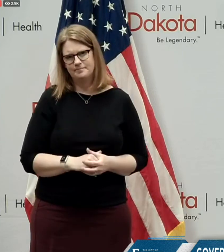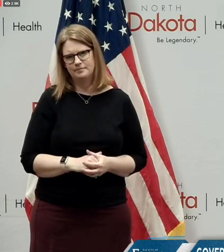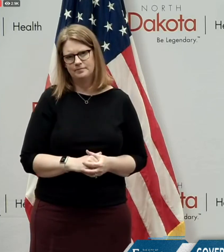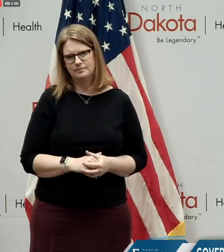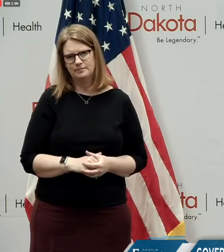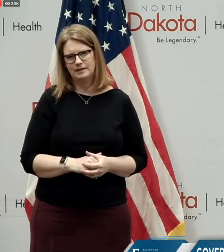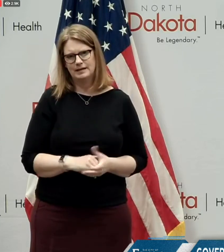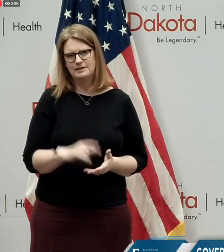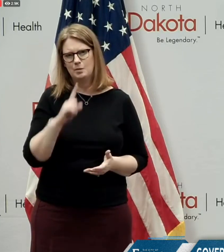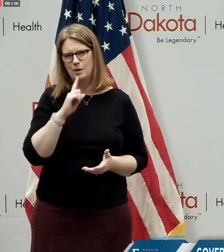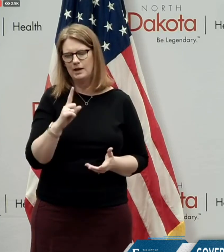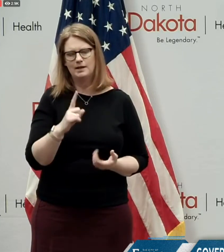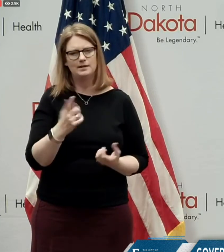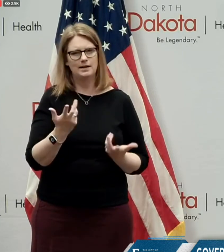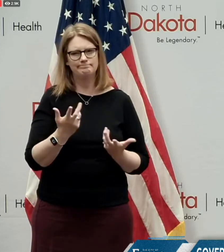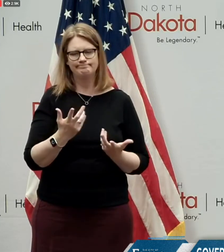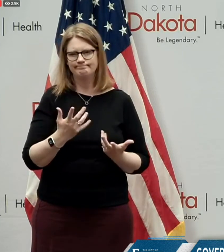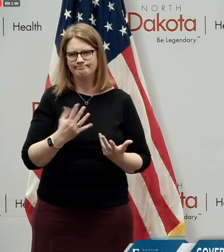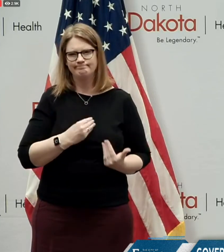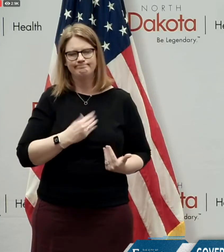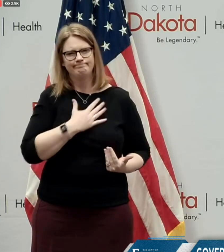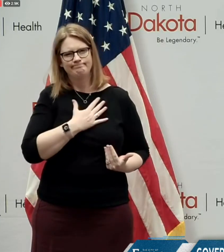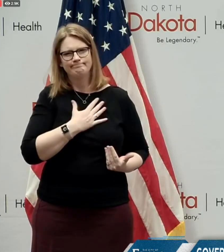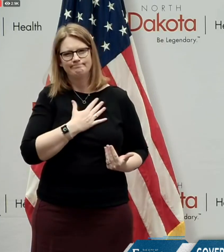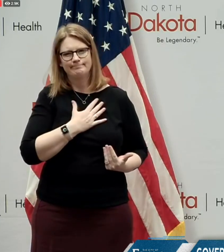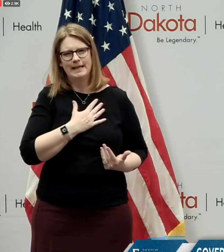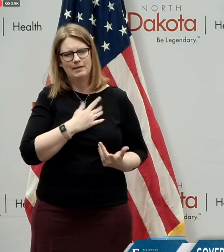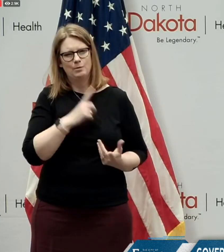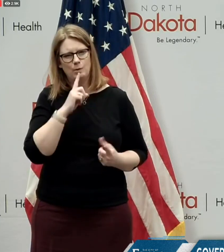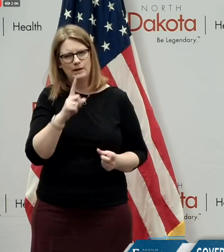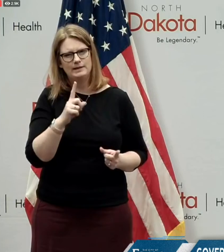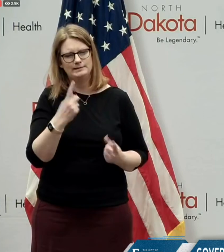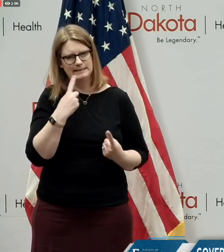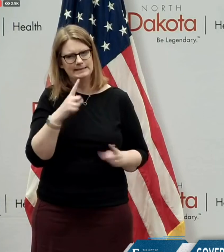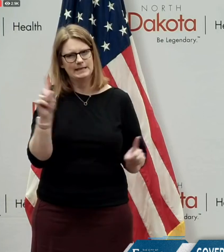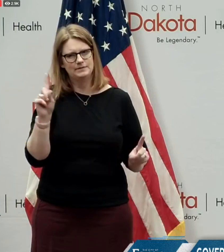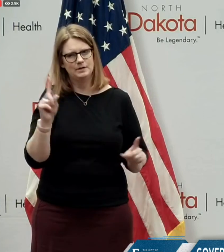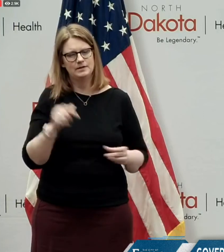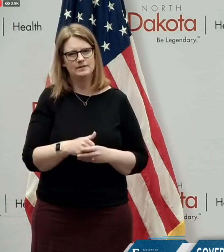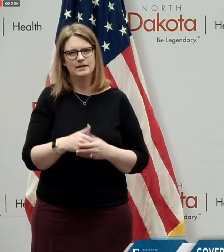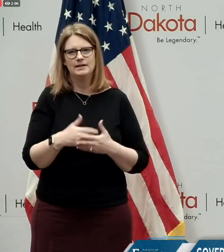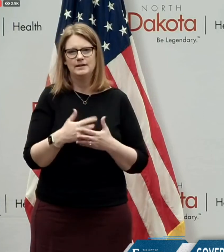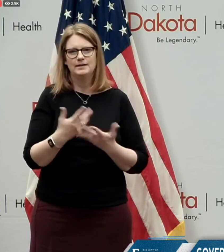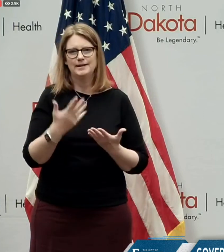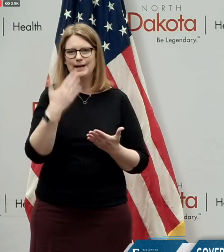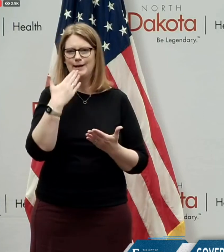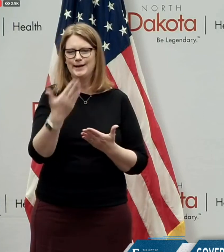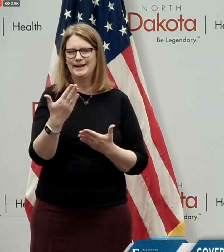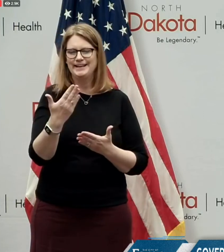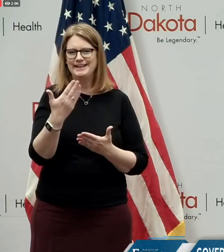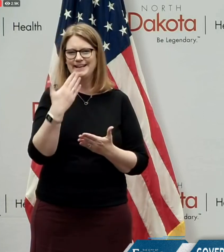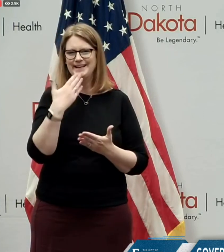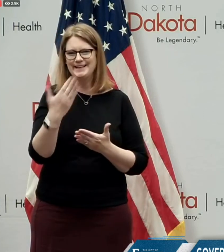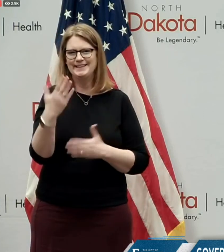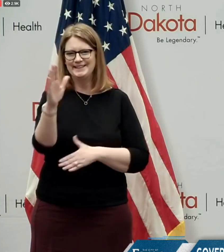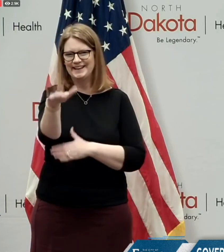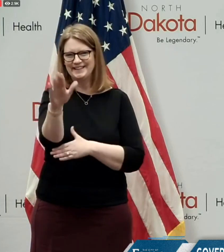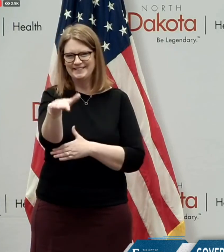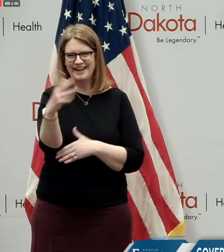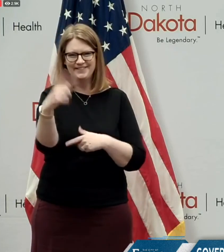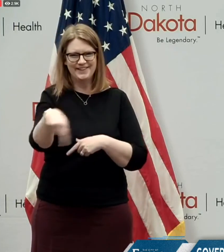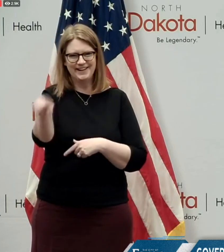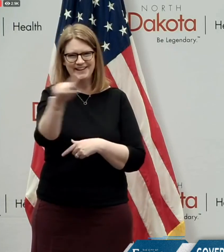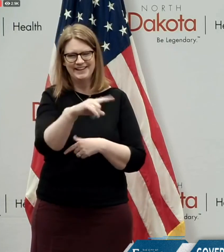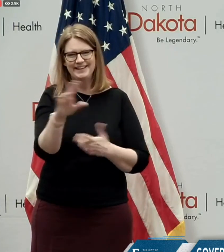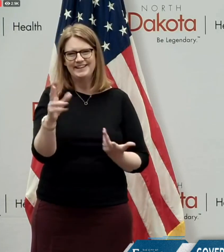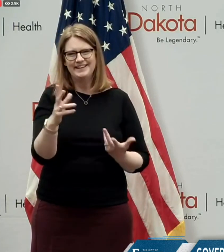strong ride, I'll say. It's been very productive. And so good evening, good afternoon, everybody.